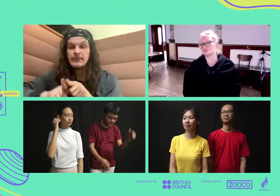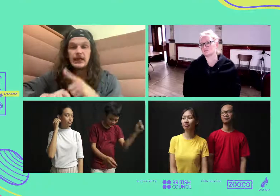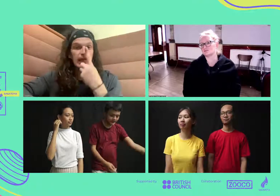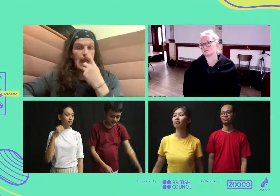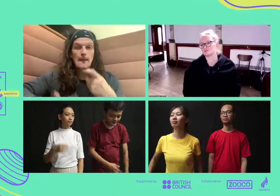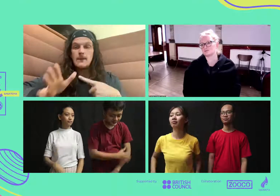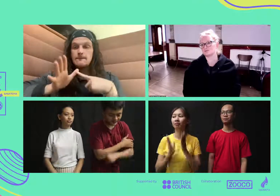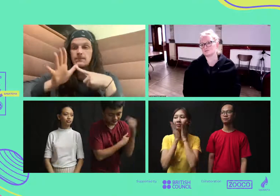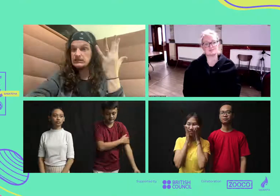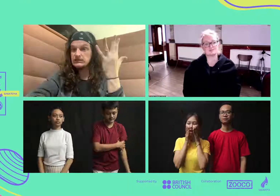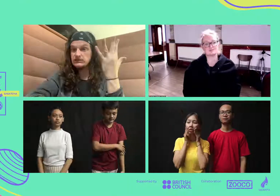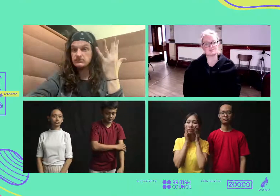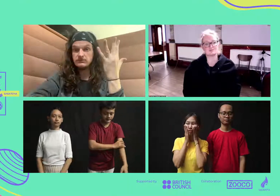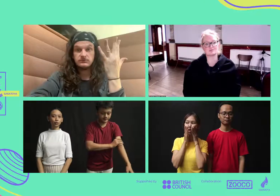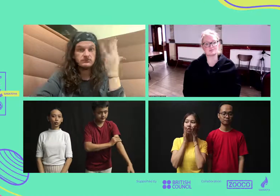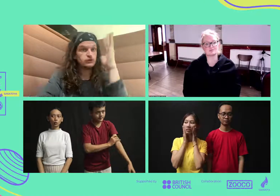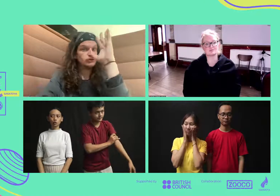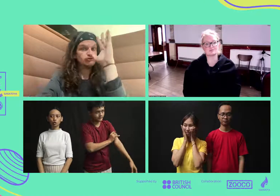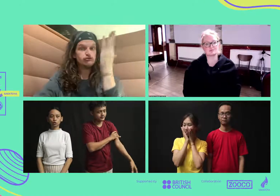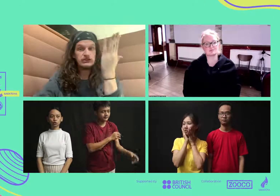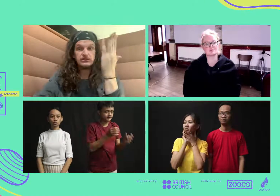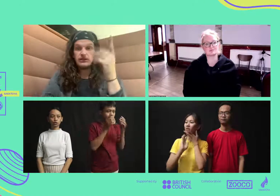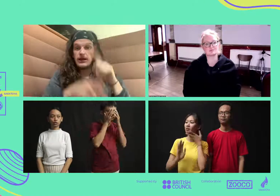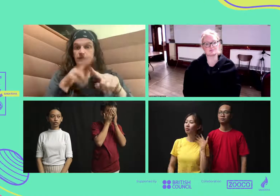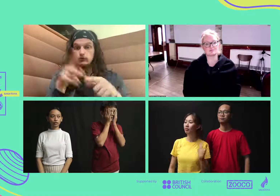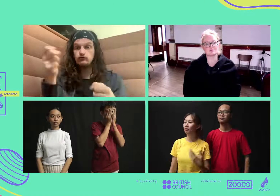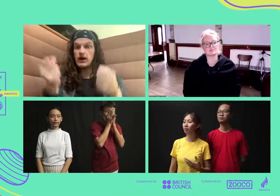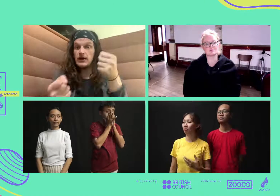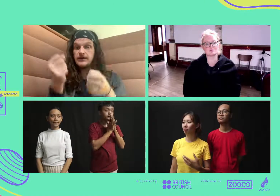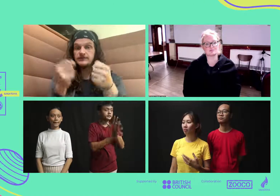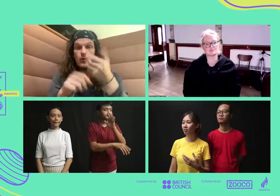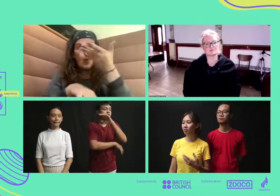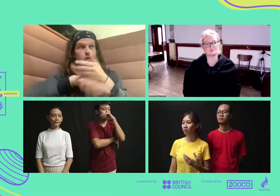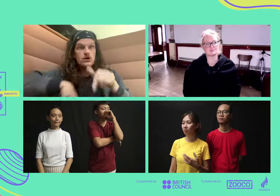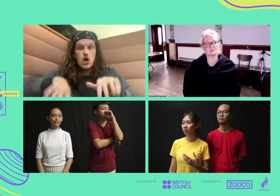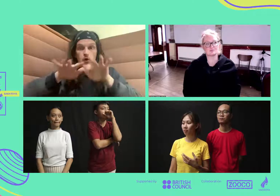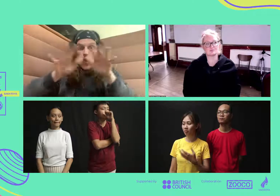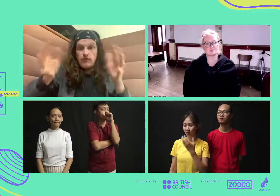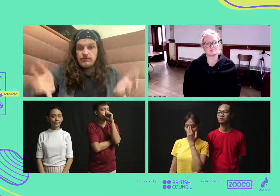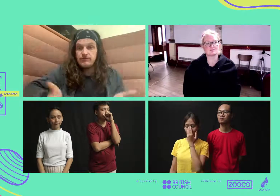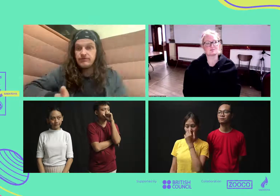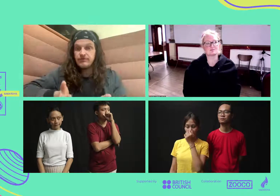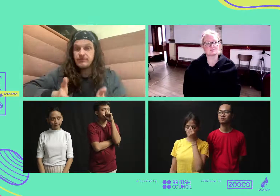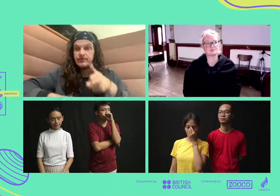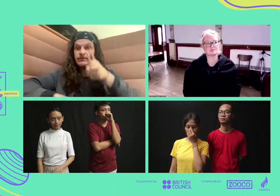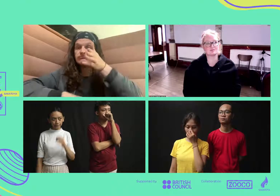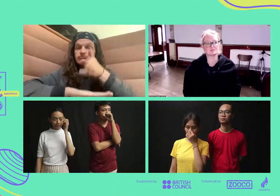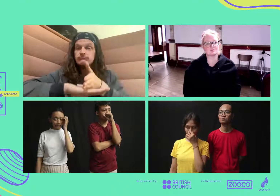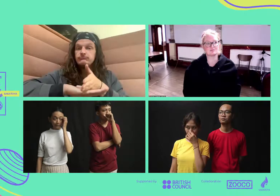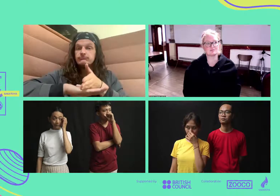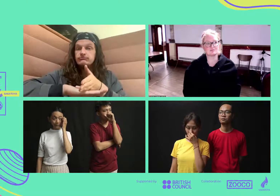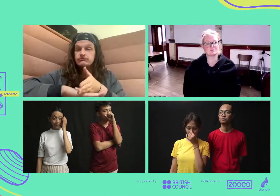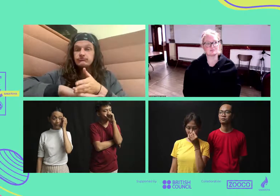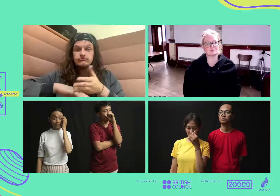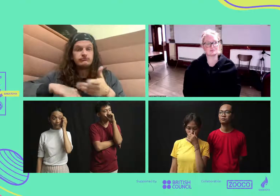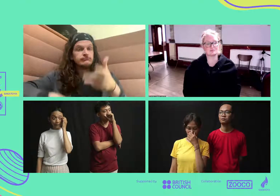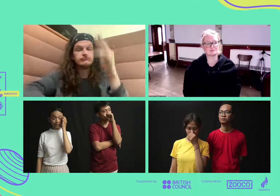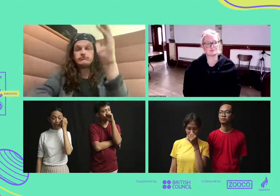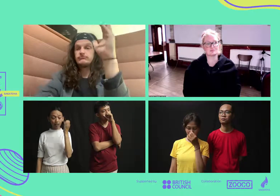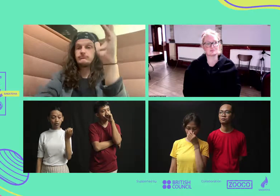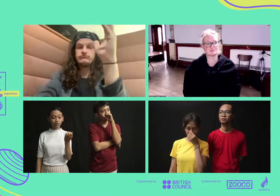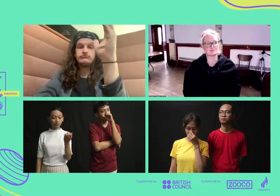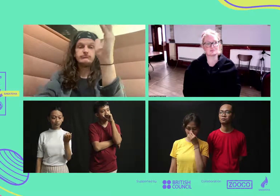about that. And the same thing can be applied to the tree, the same principle. So if you were driving on